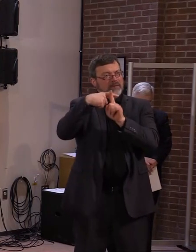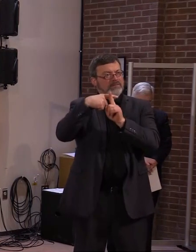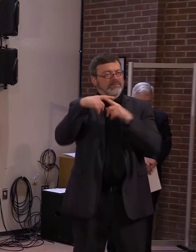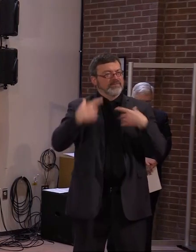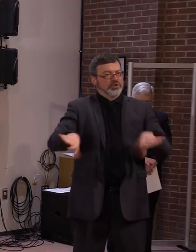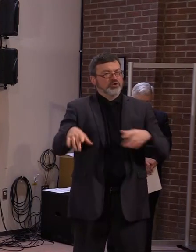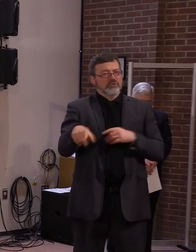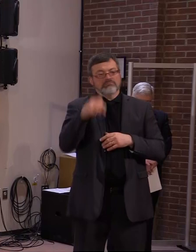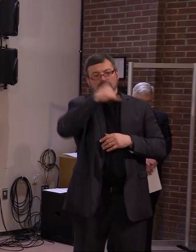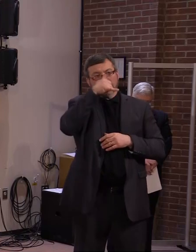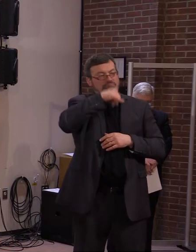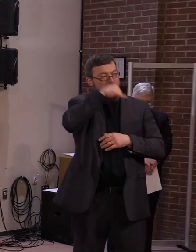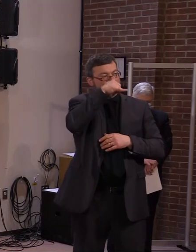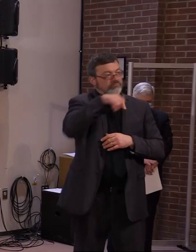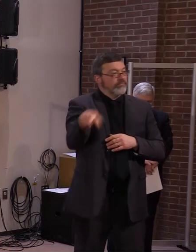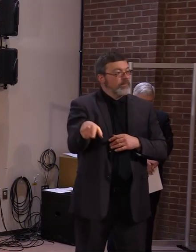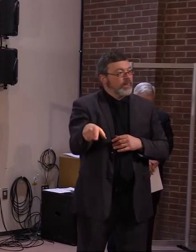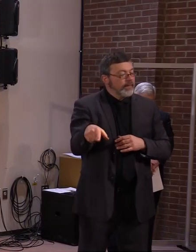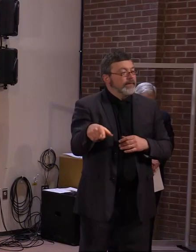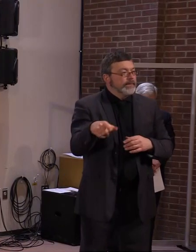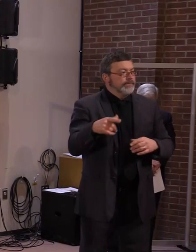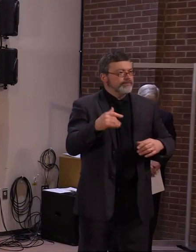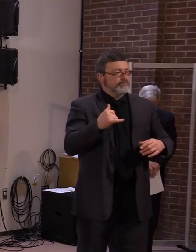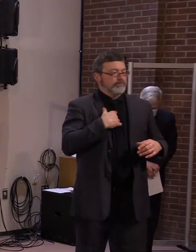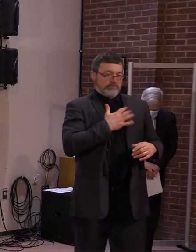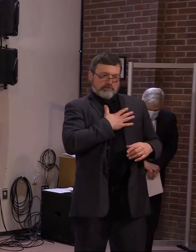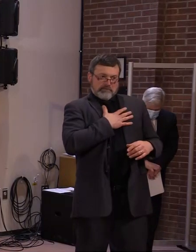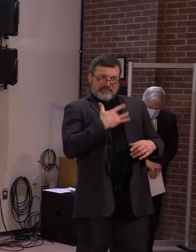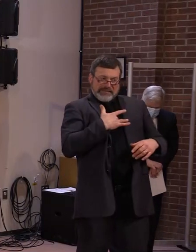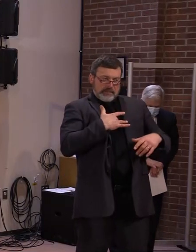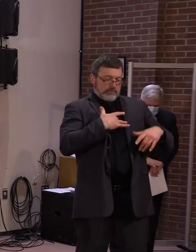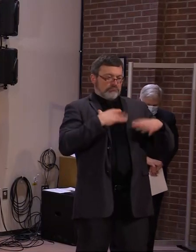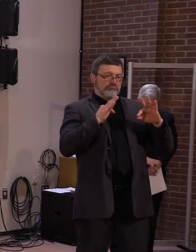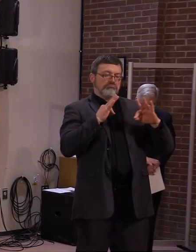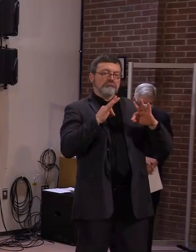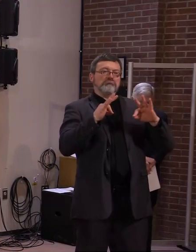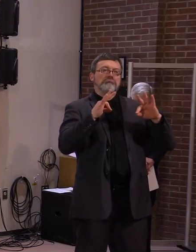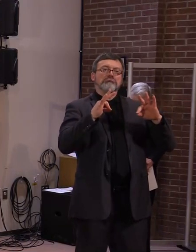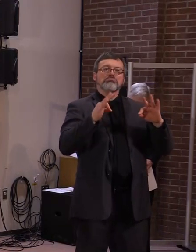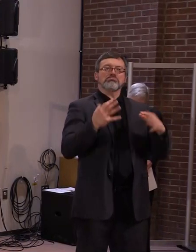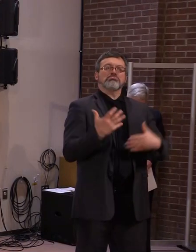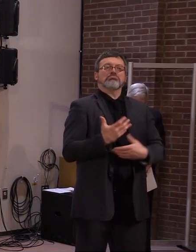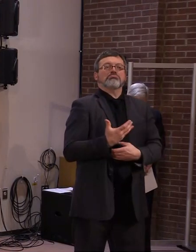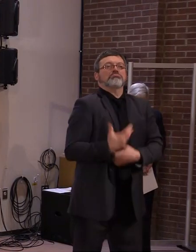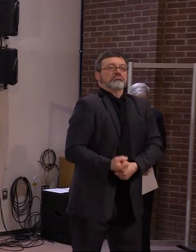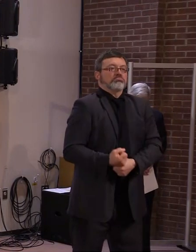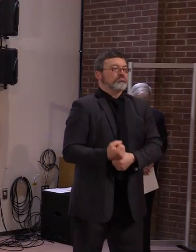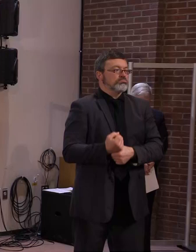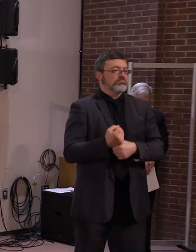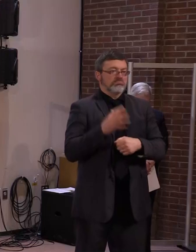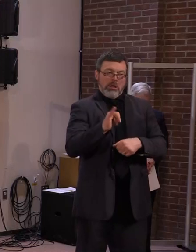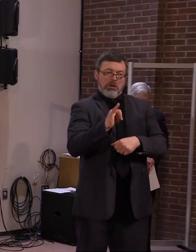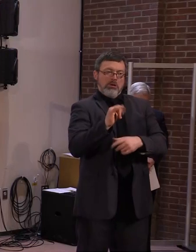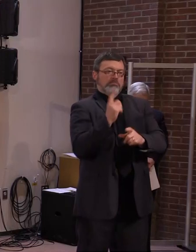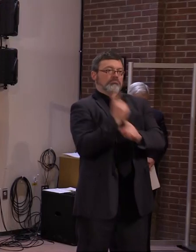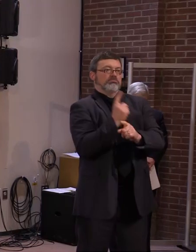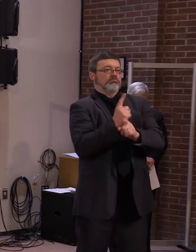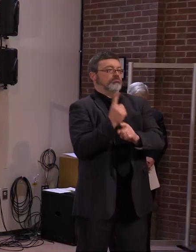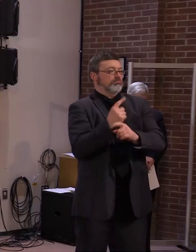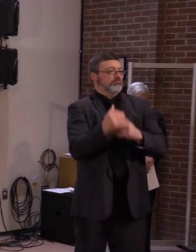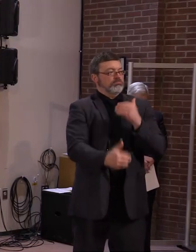We're increasingly confident in the supply chain for antigen tests, so we continue to work on plans to expand Test to Stay into other areas such as